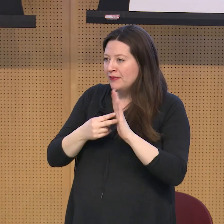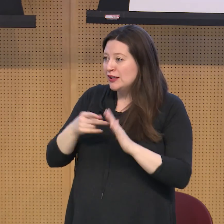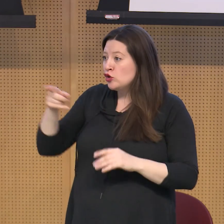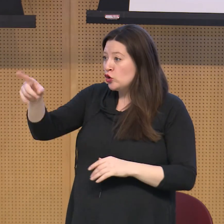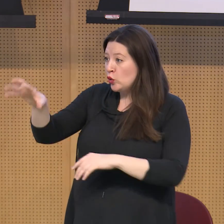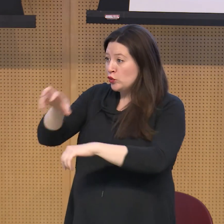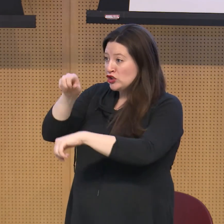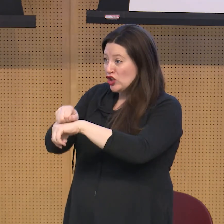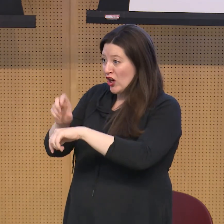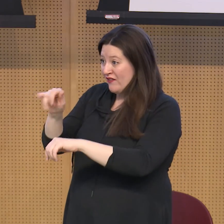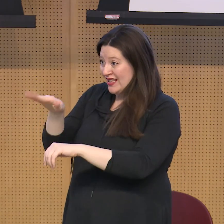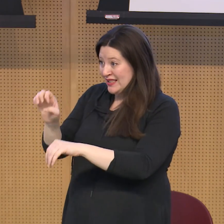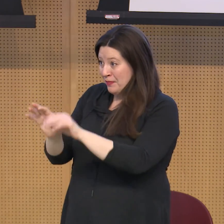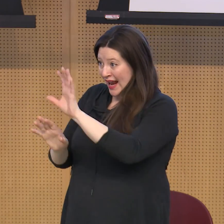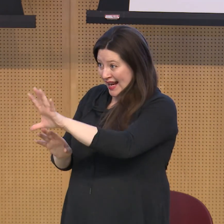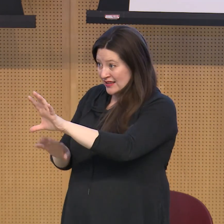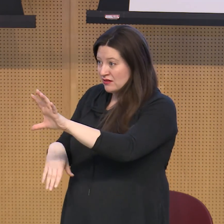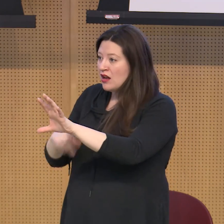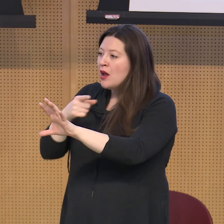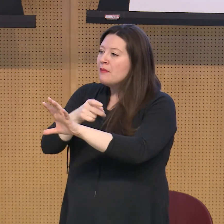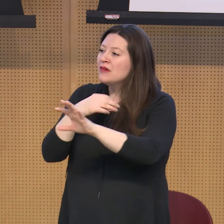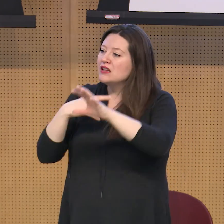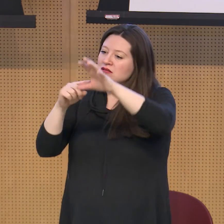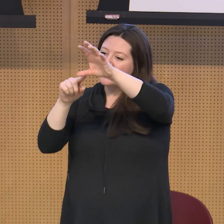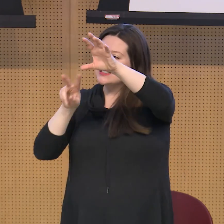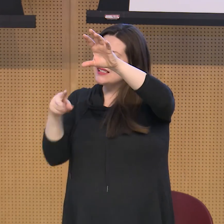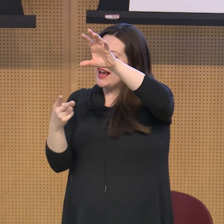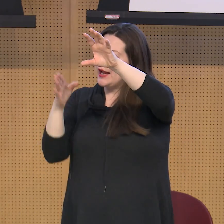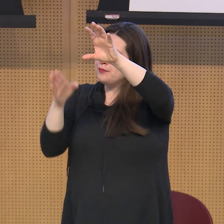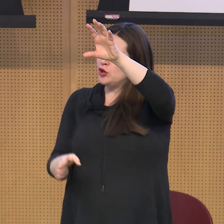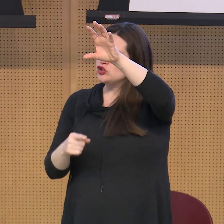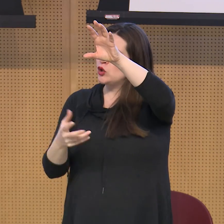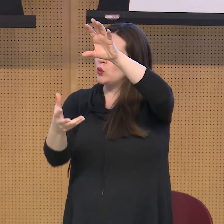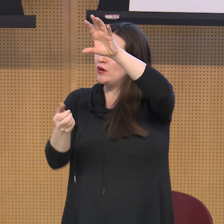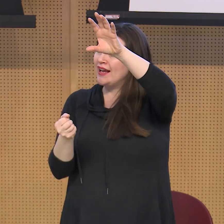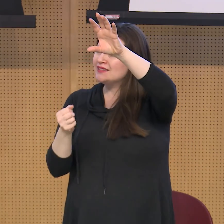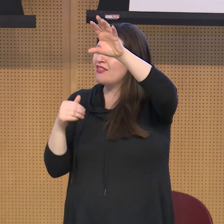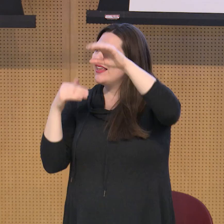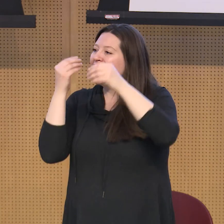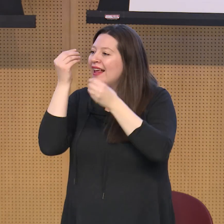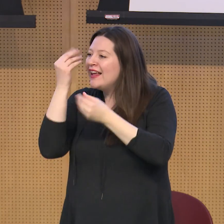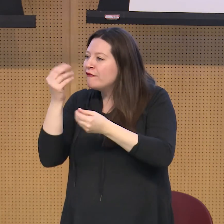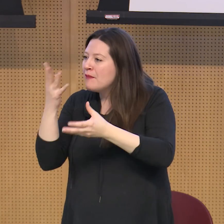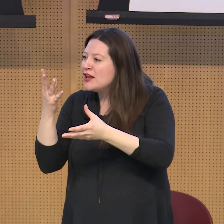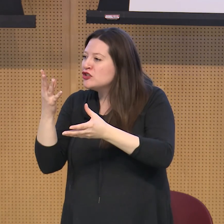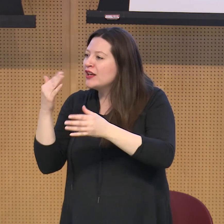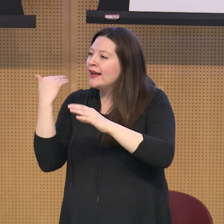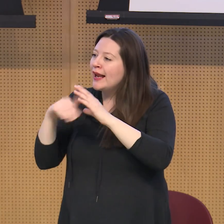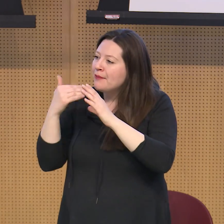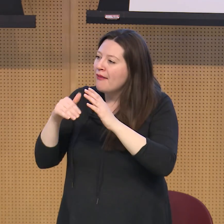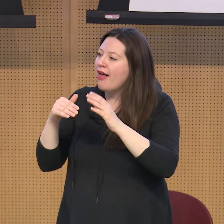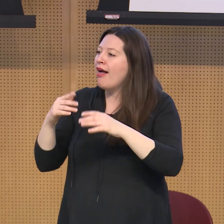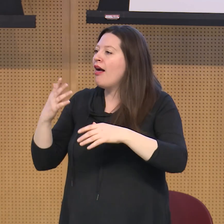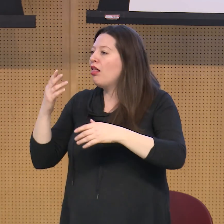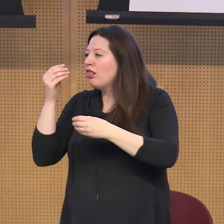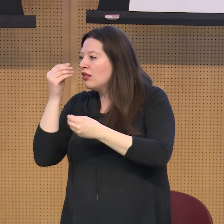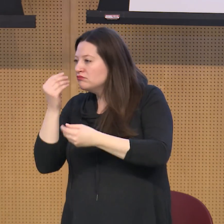delegate. Basically, it means that you've reserved the space, but this is a secondary person who gets all the